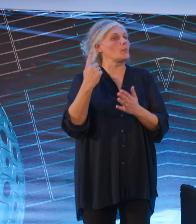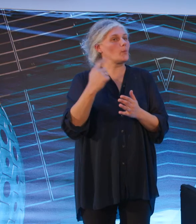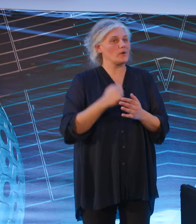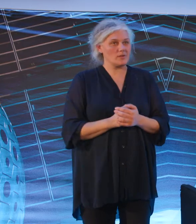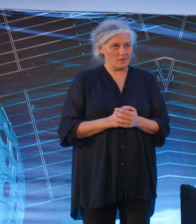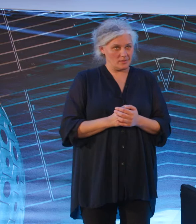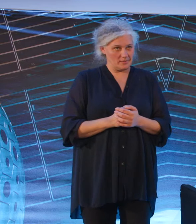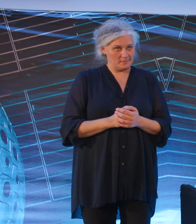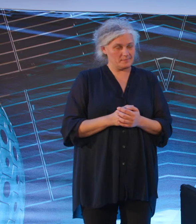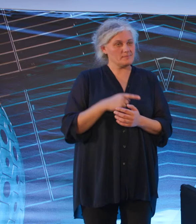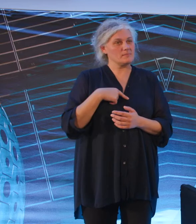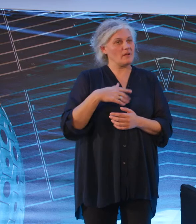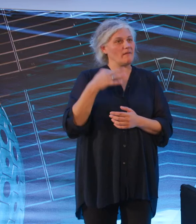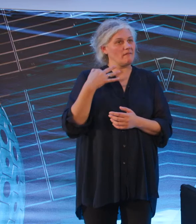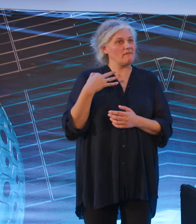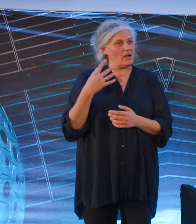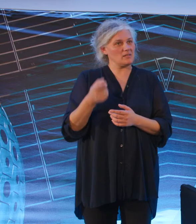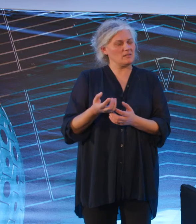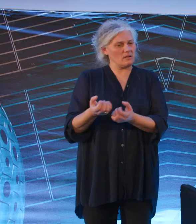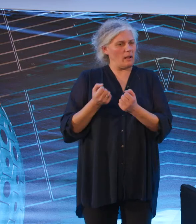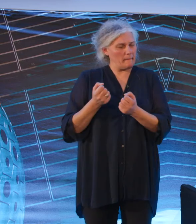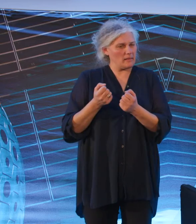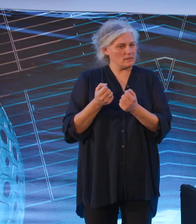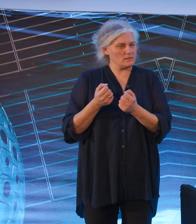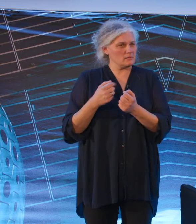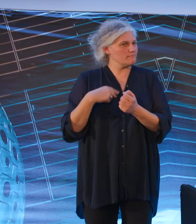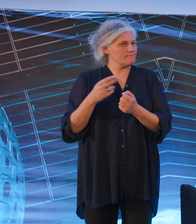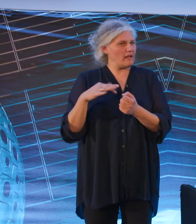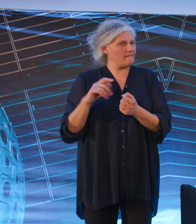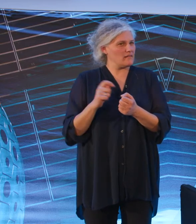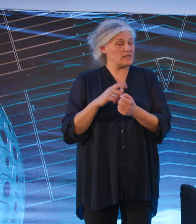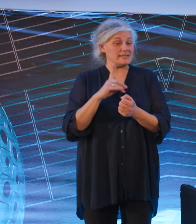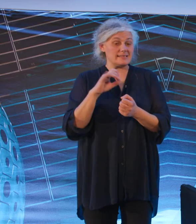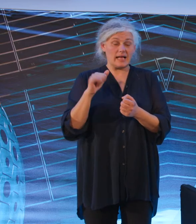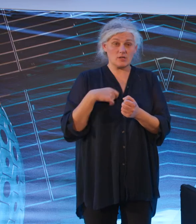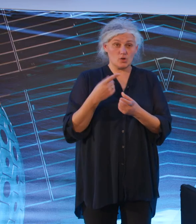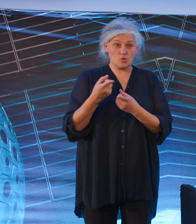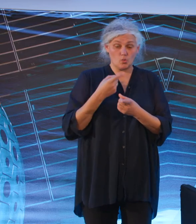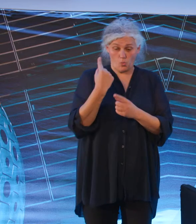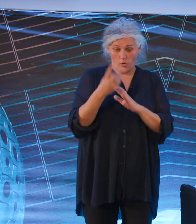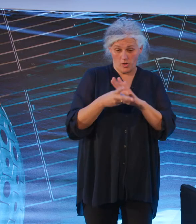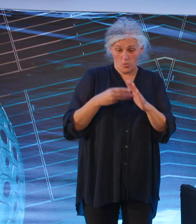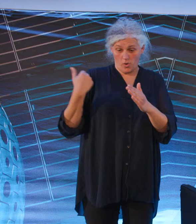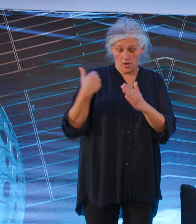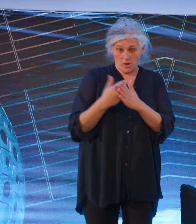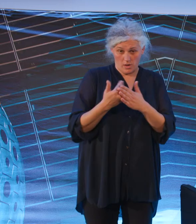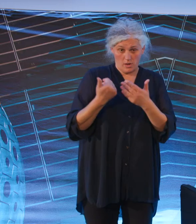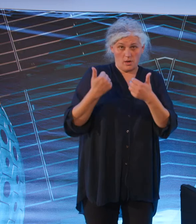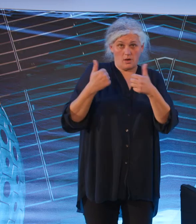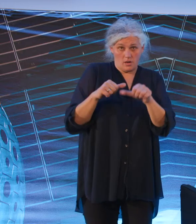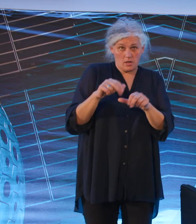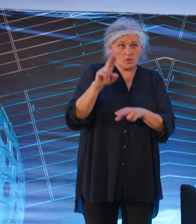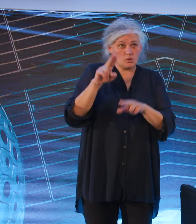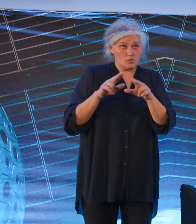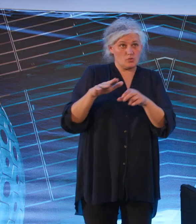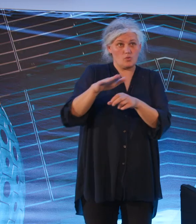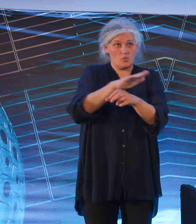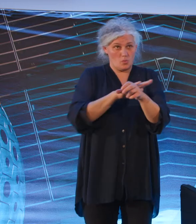1981. Finding the cabin is no small feat. Denny does so within a week of them being parked out by the abandoned